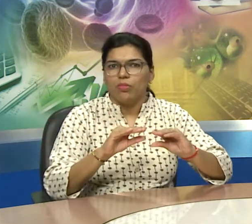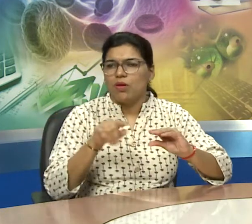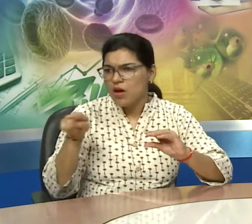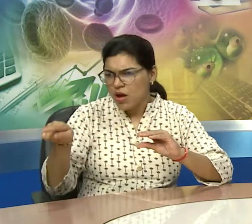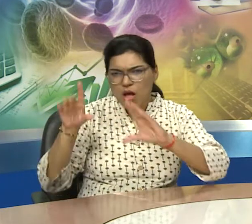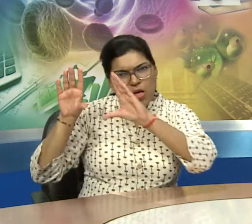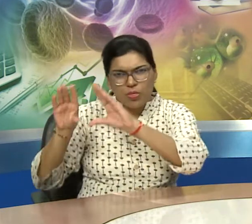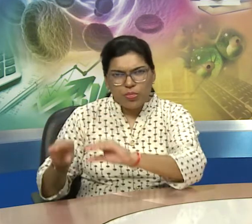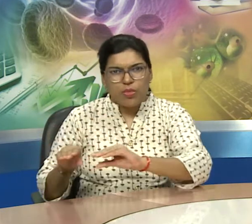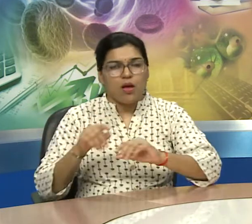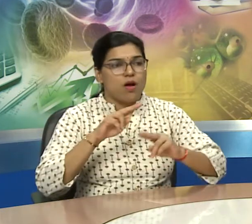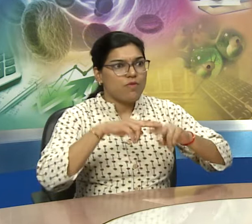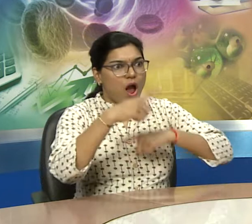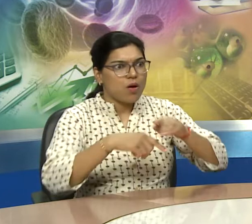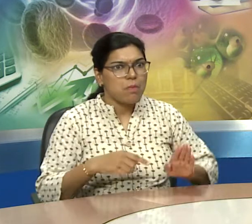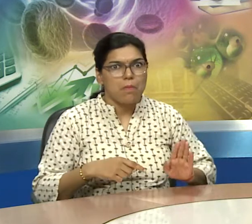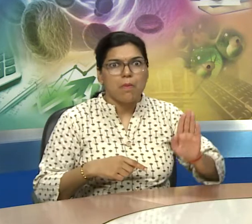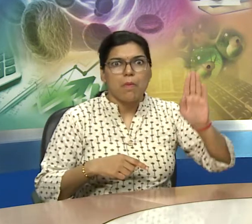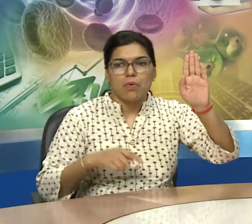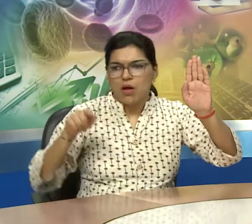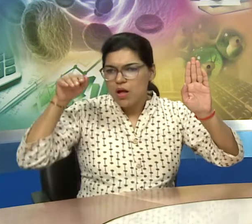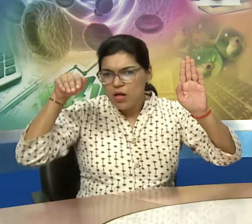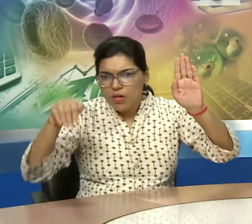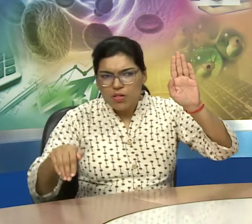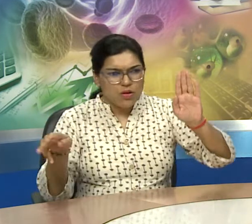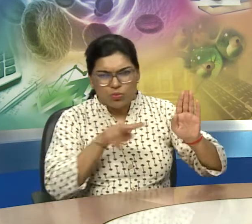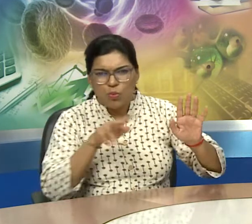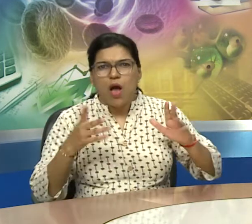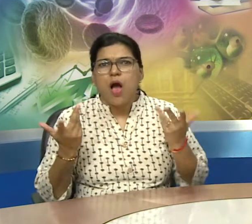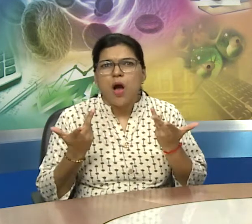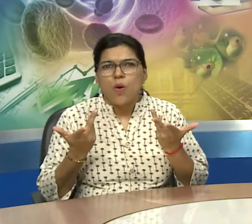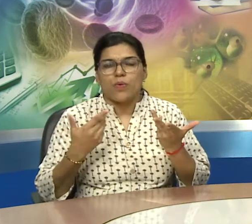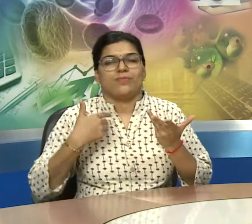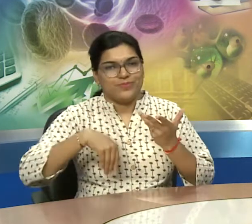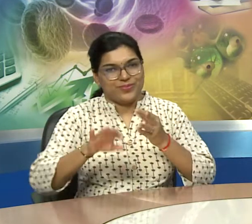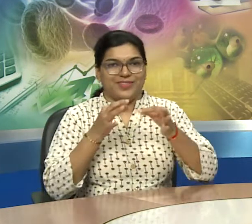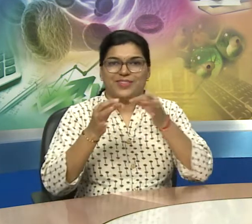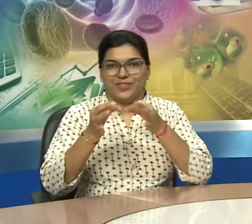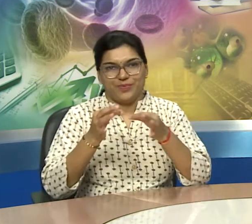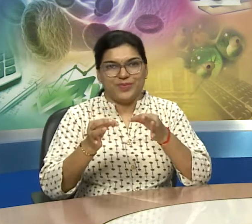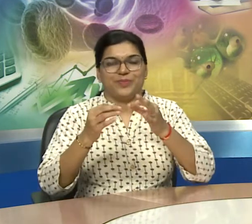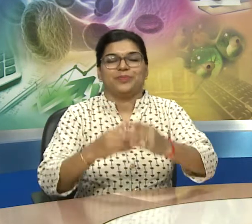in depletion of natural resources and environmental degradation.